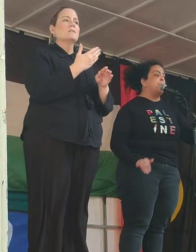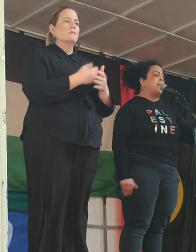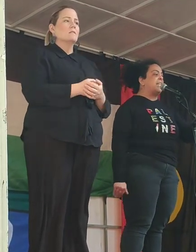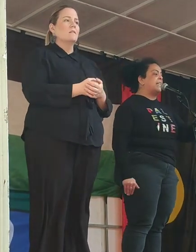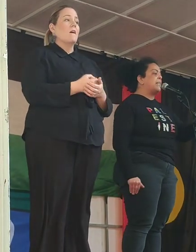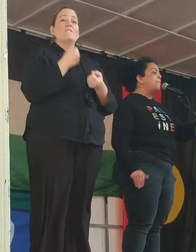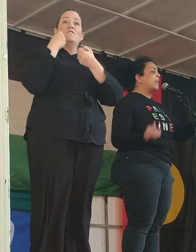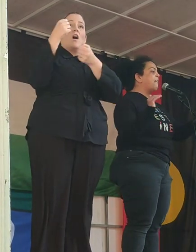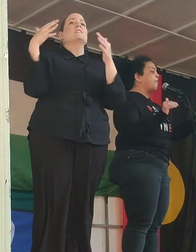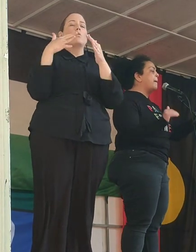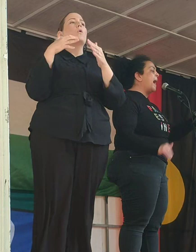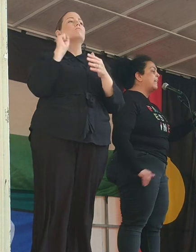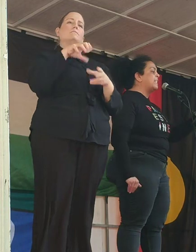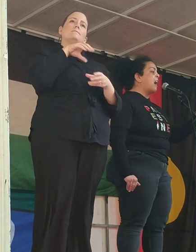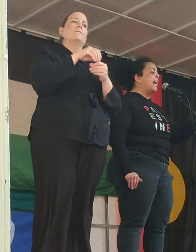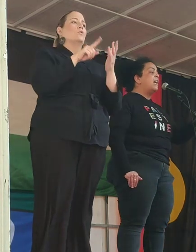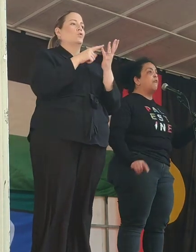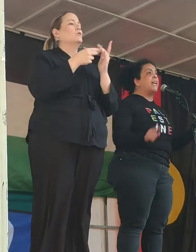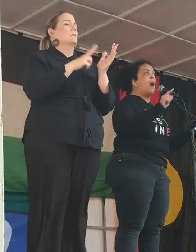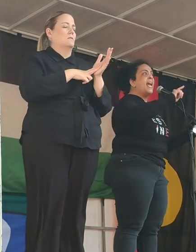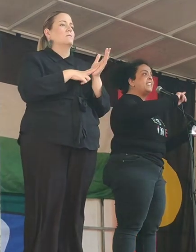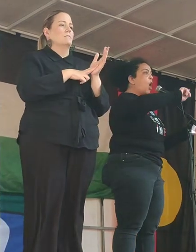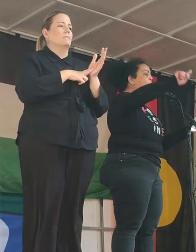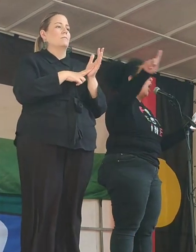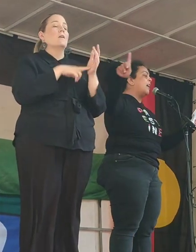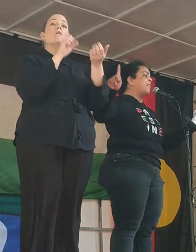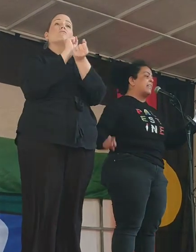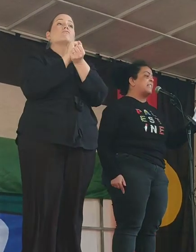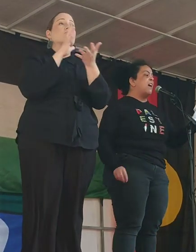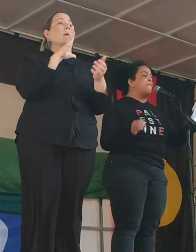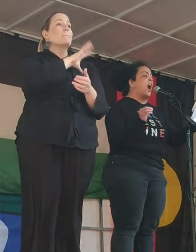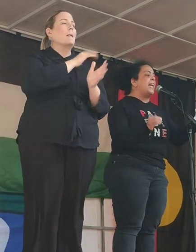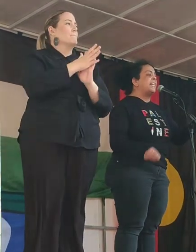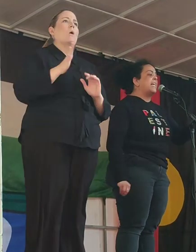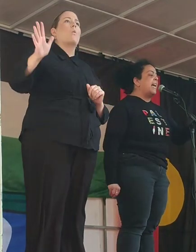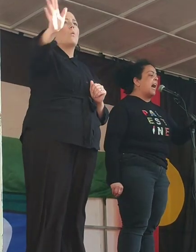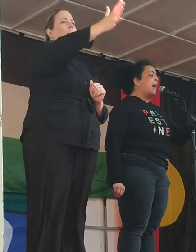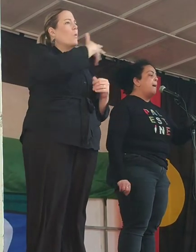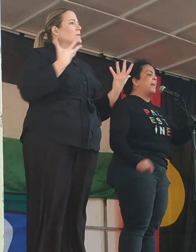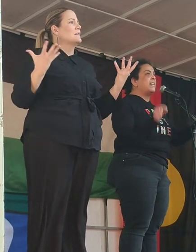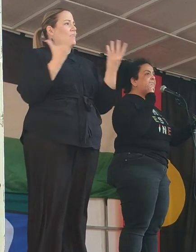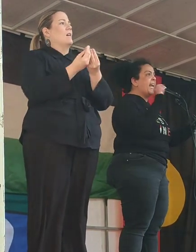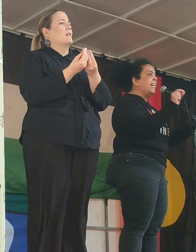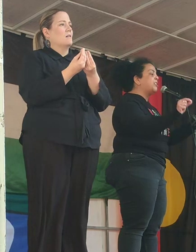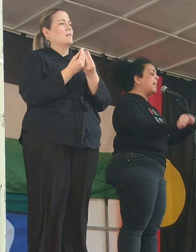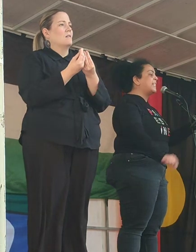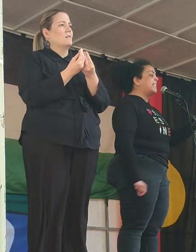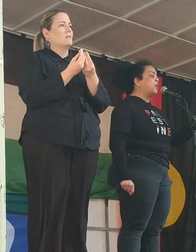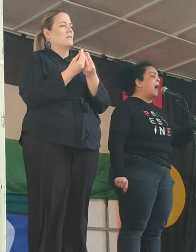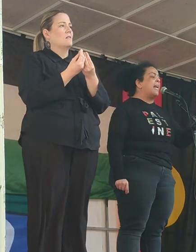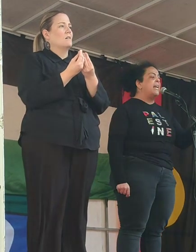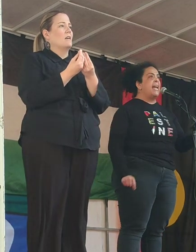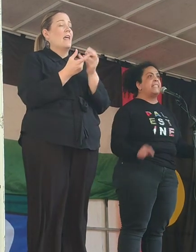union business. A free Palestine requires all of us fighting together, because an injustice